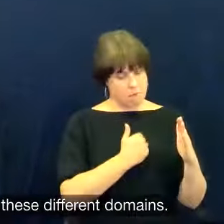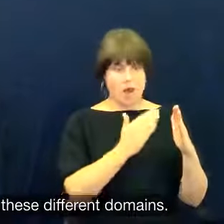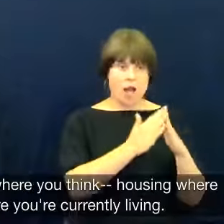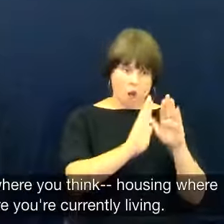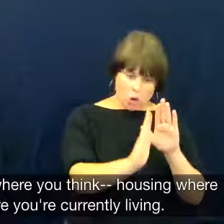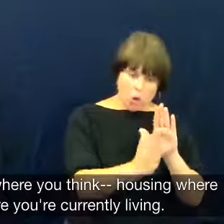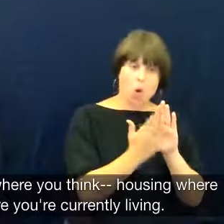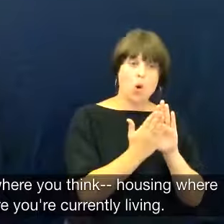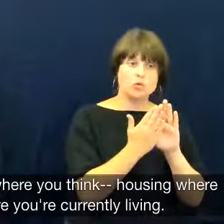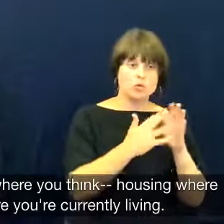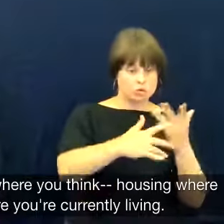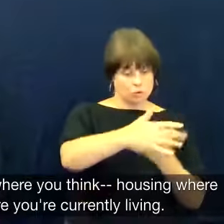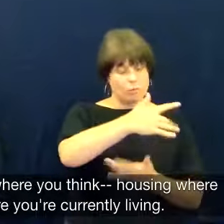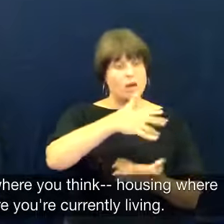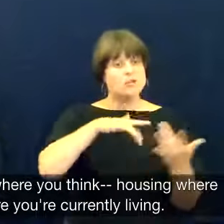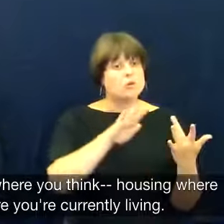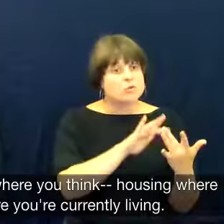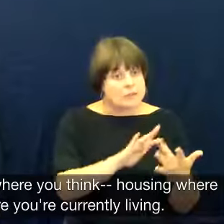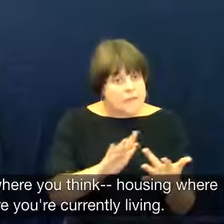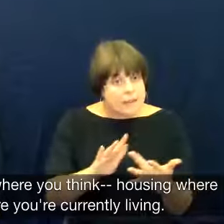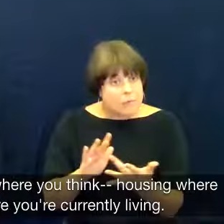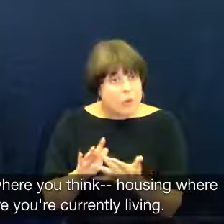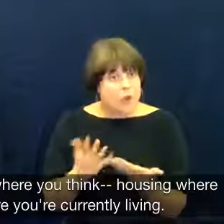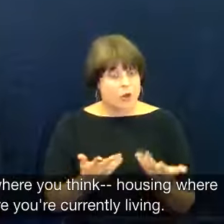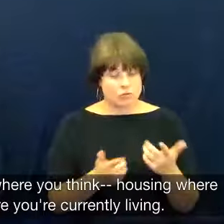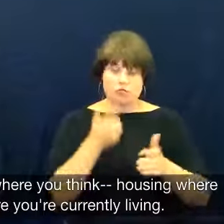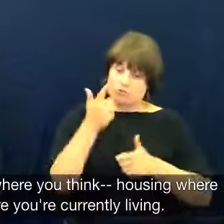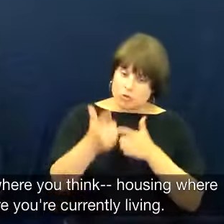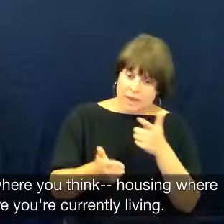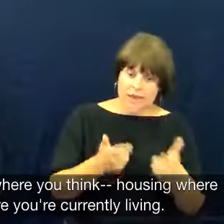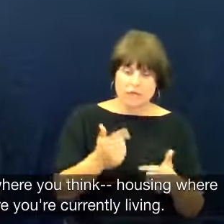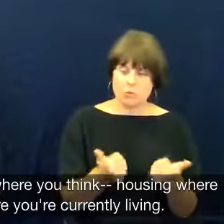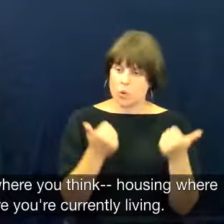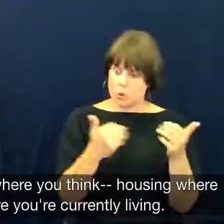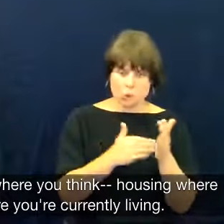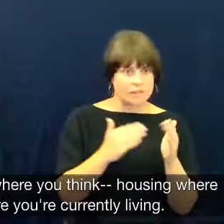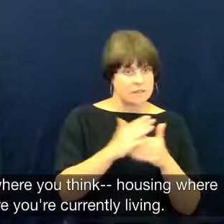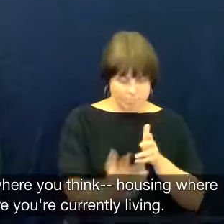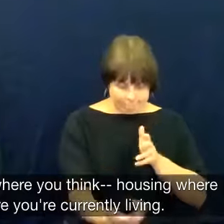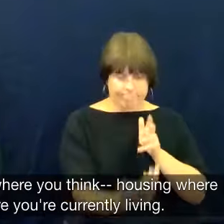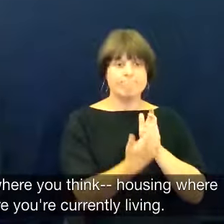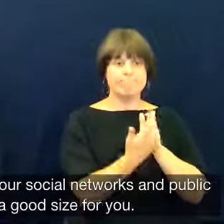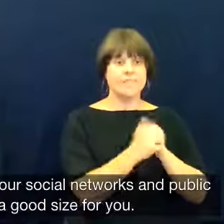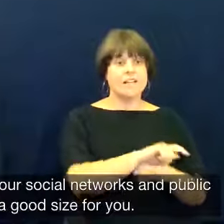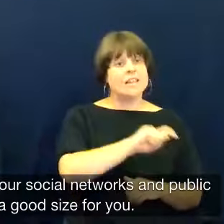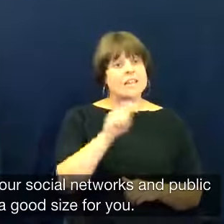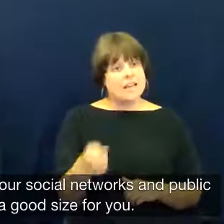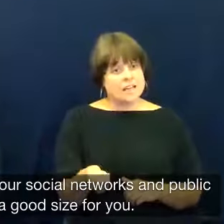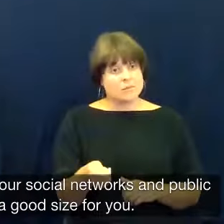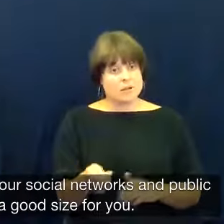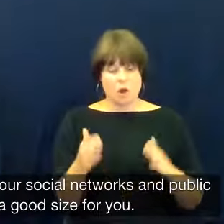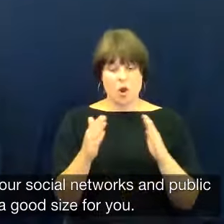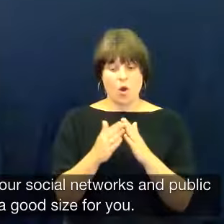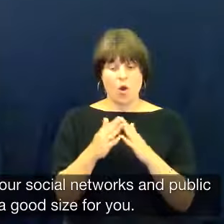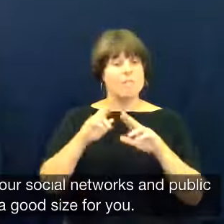your social networks and to public transport, if it's a good size for you. The next one is home